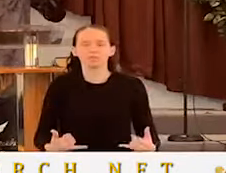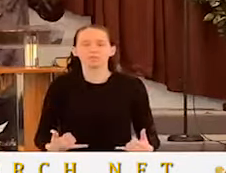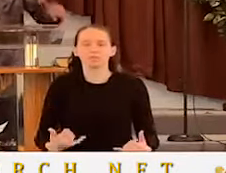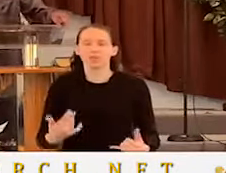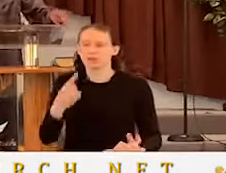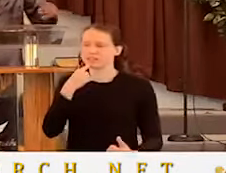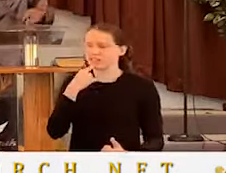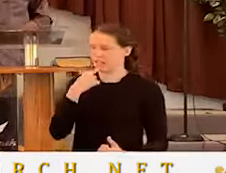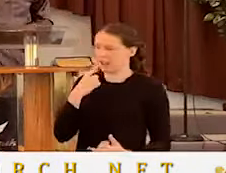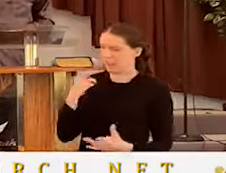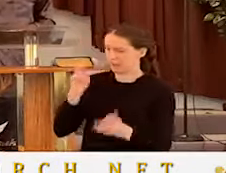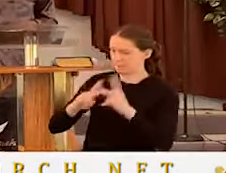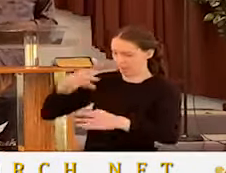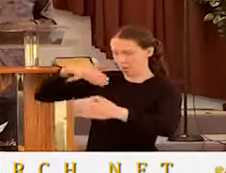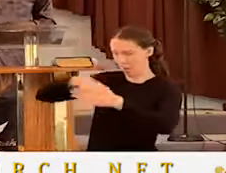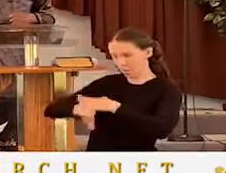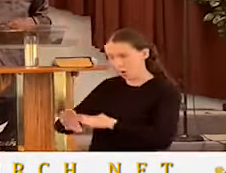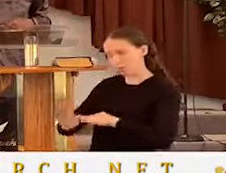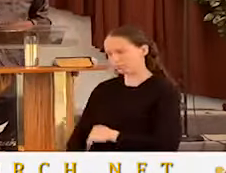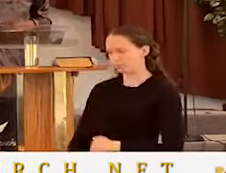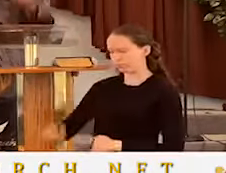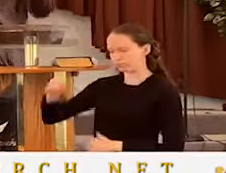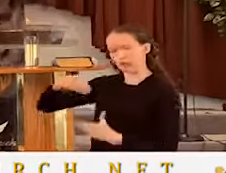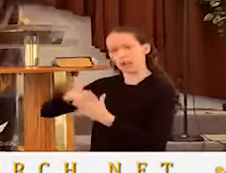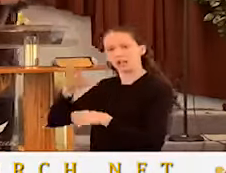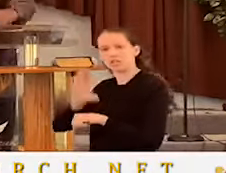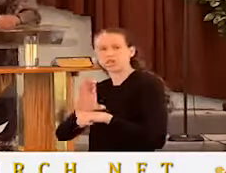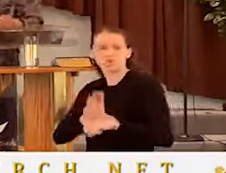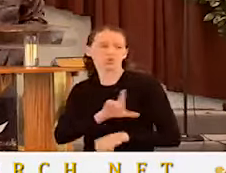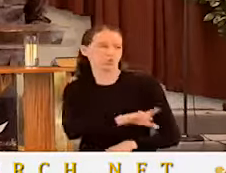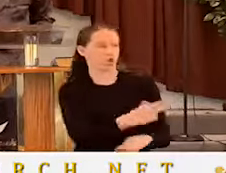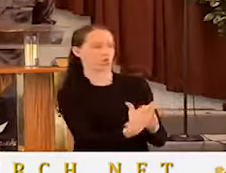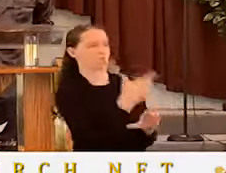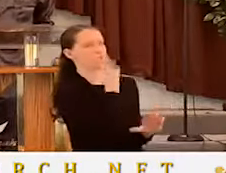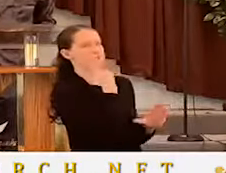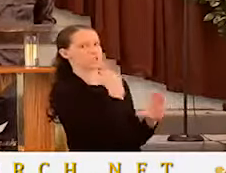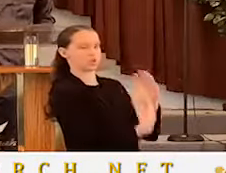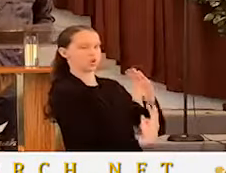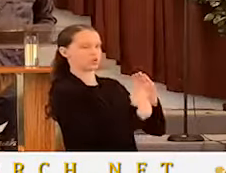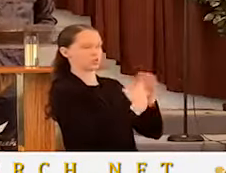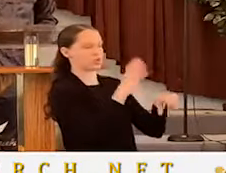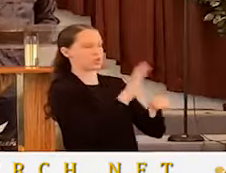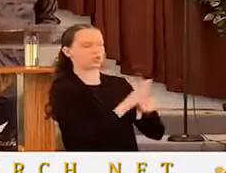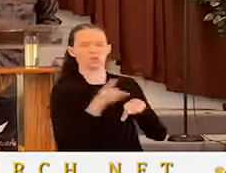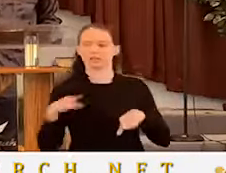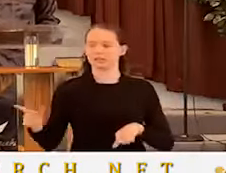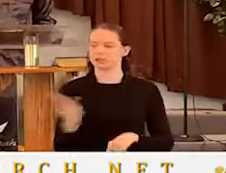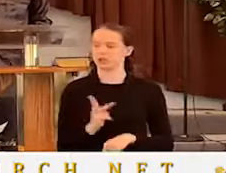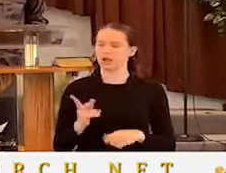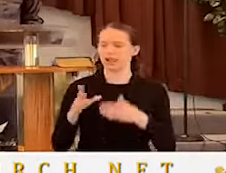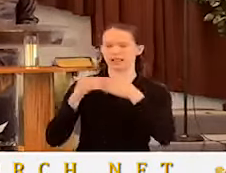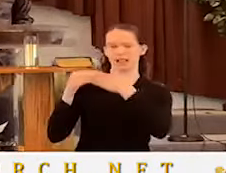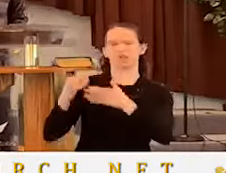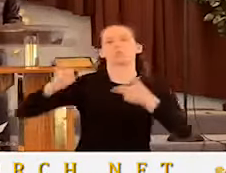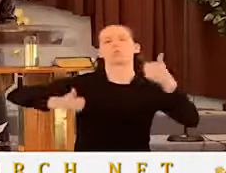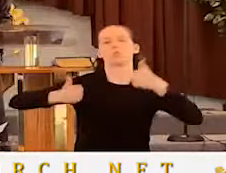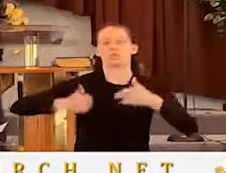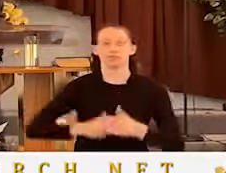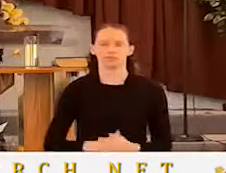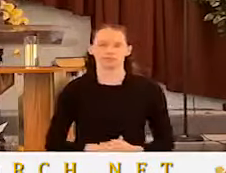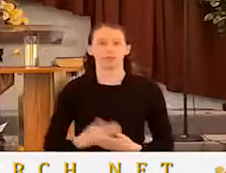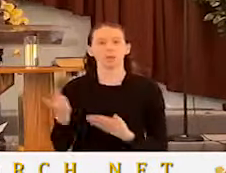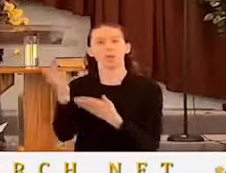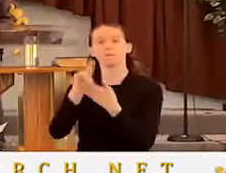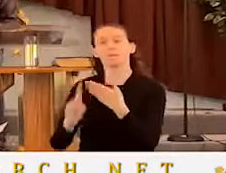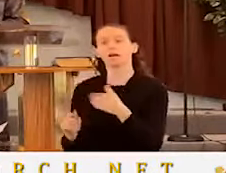either who are born in the church versus those who joined in the church. Paul sent letters to handle these